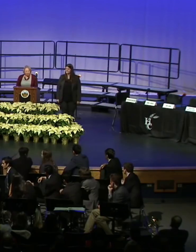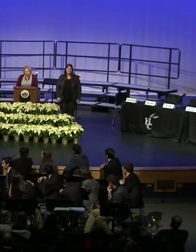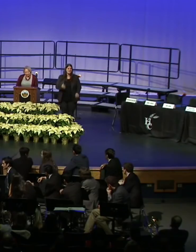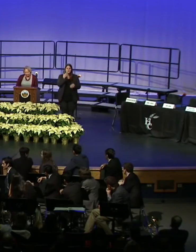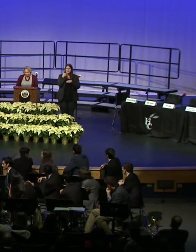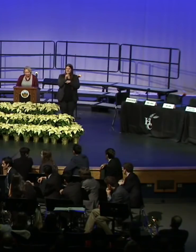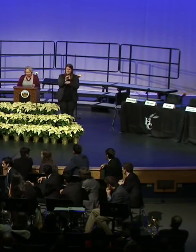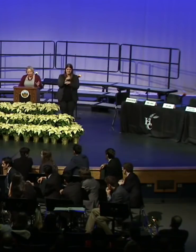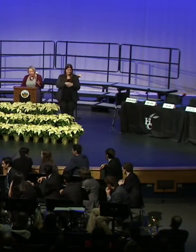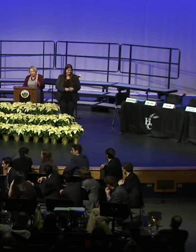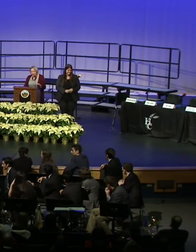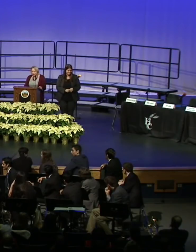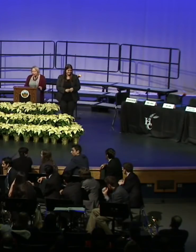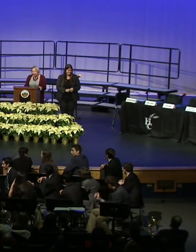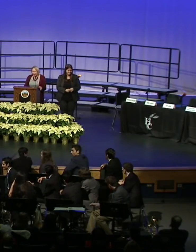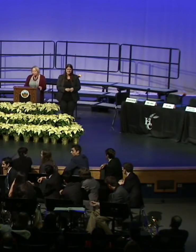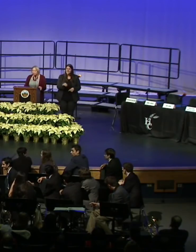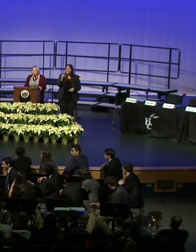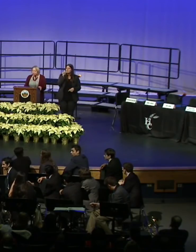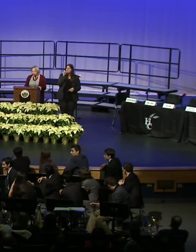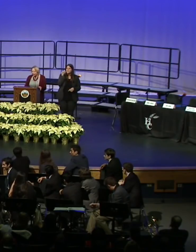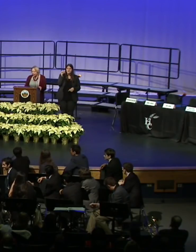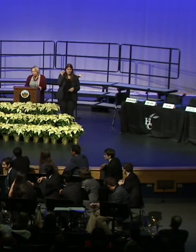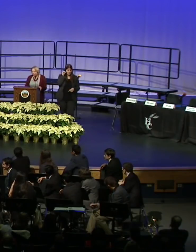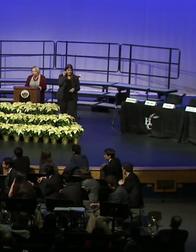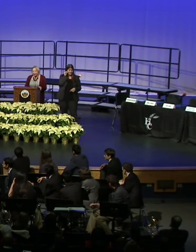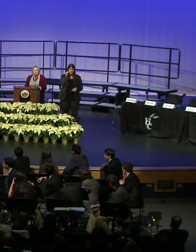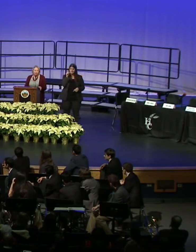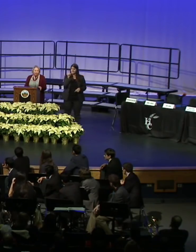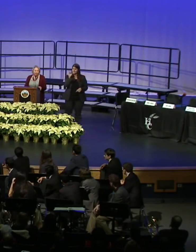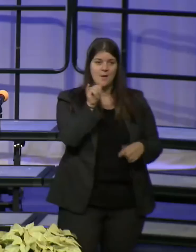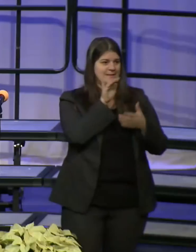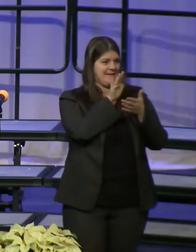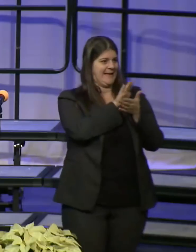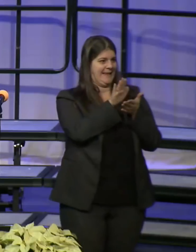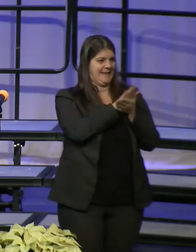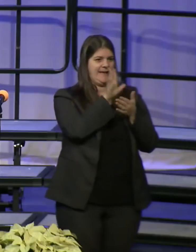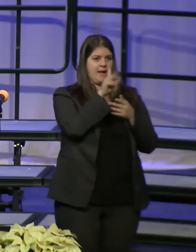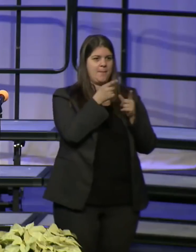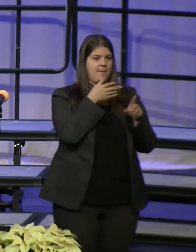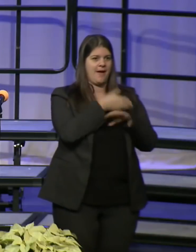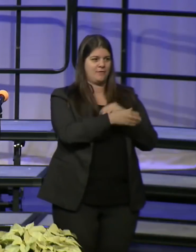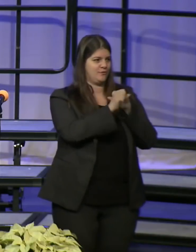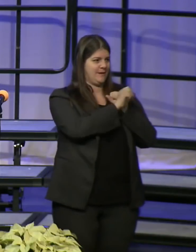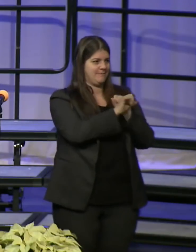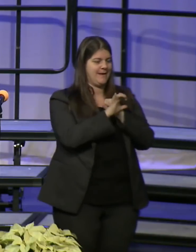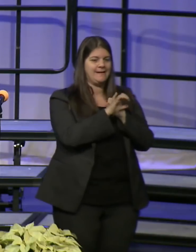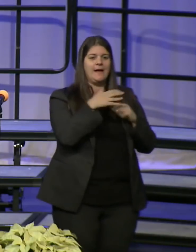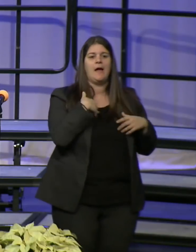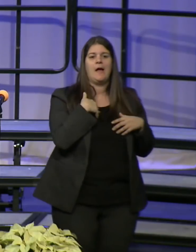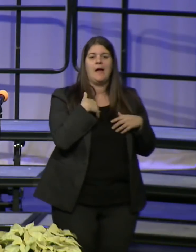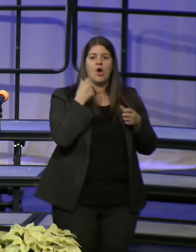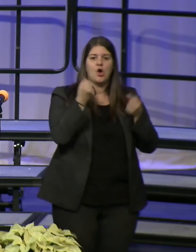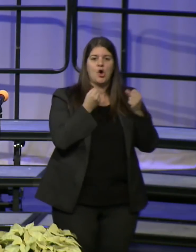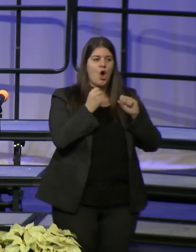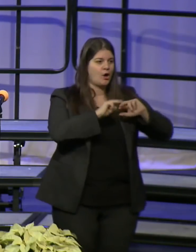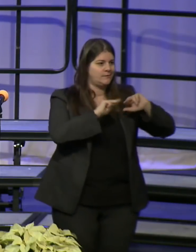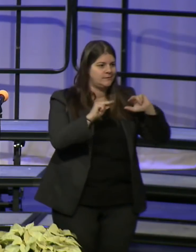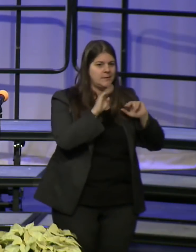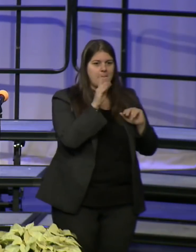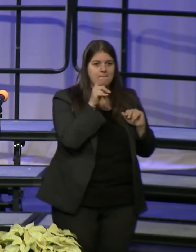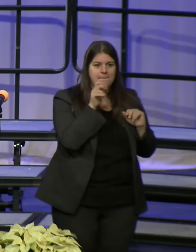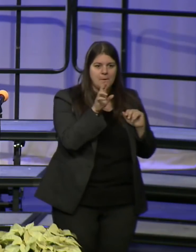Good evening. Yesterday was Clean Up the Campaign Day. Bumper stickers, canvassing maps,